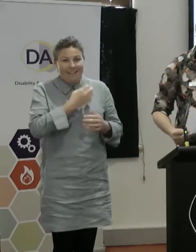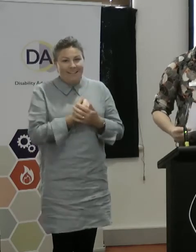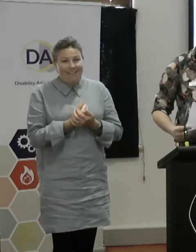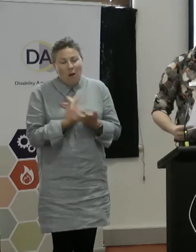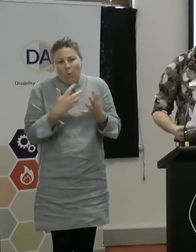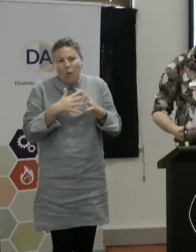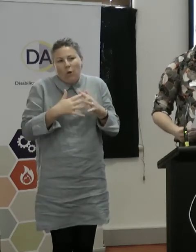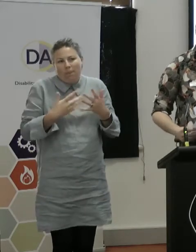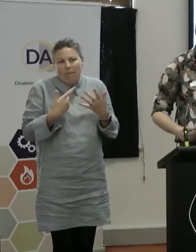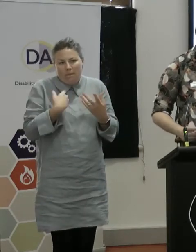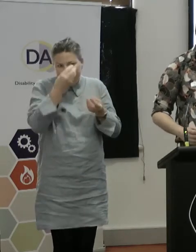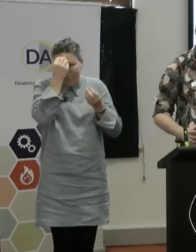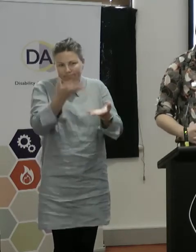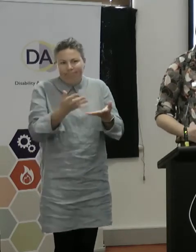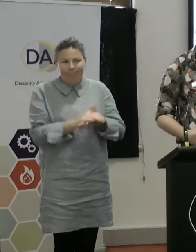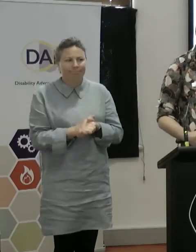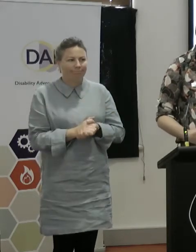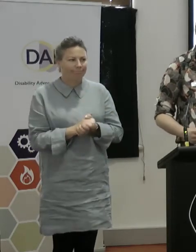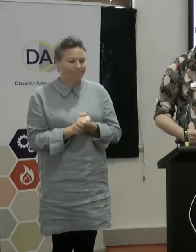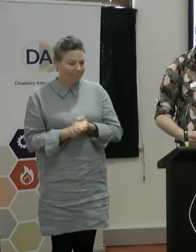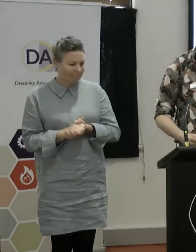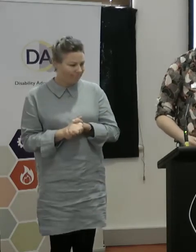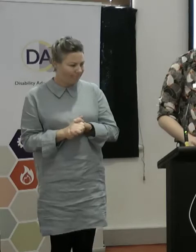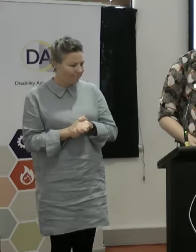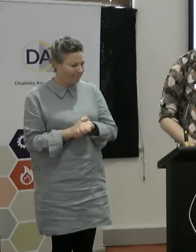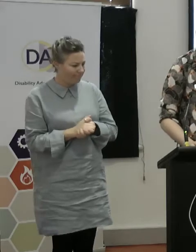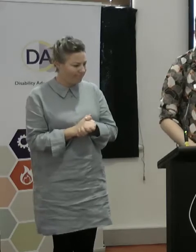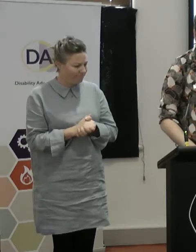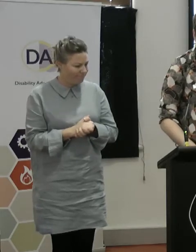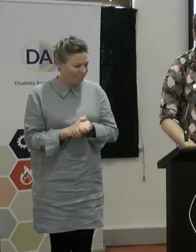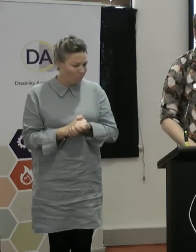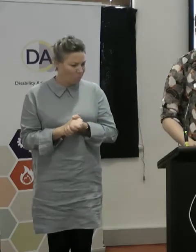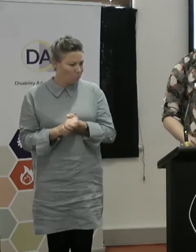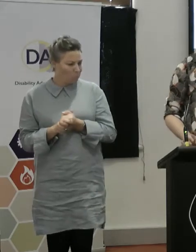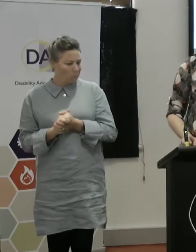it's worth covering so that everyone knows what the scheme's doing.